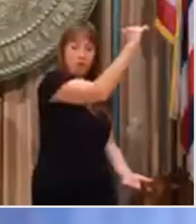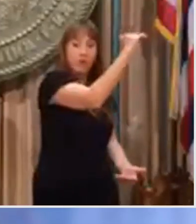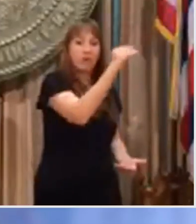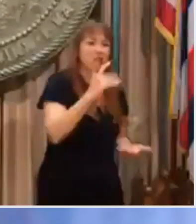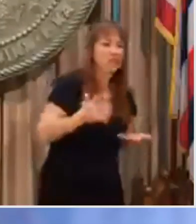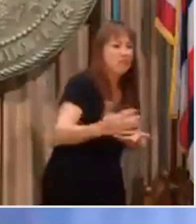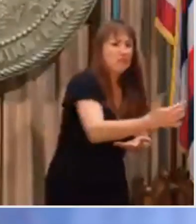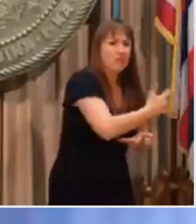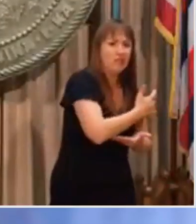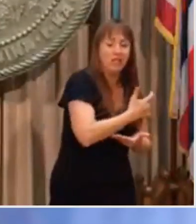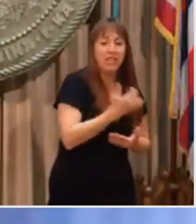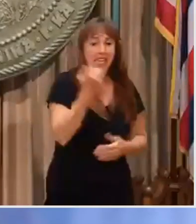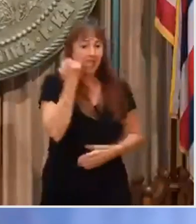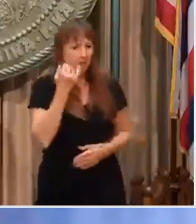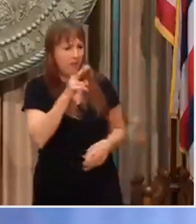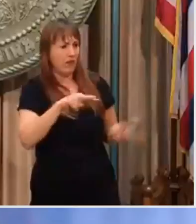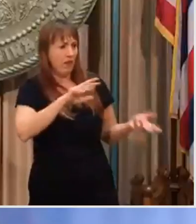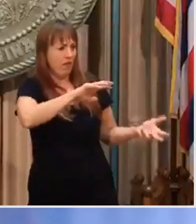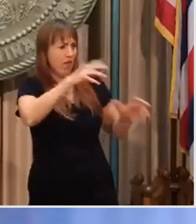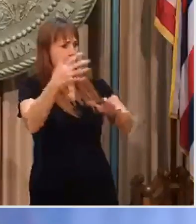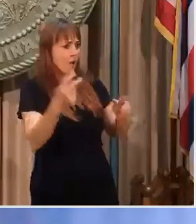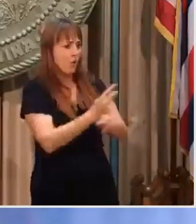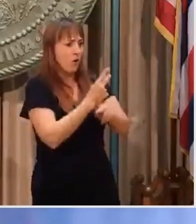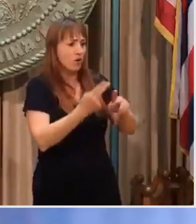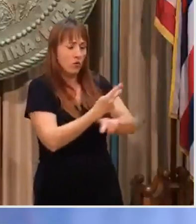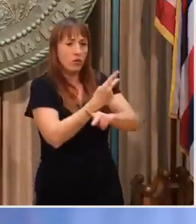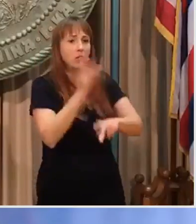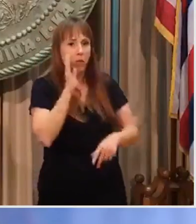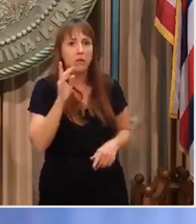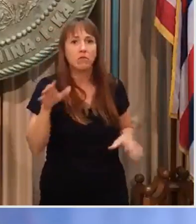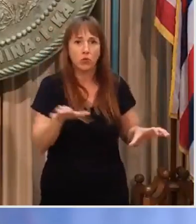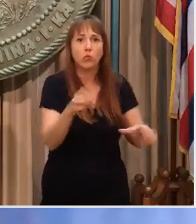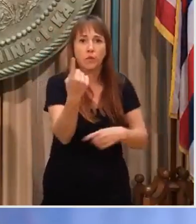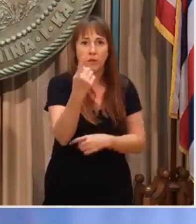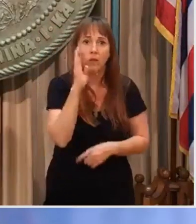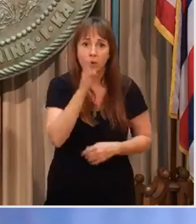do believe that it is getting out of hand.